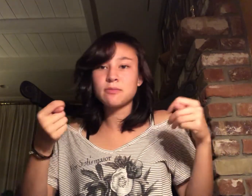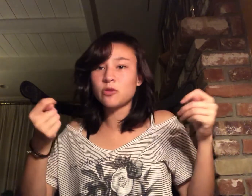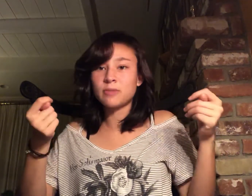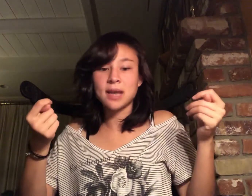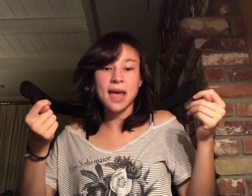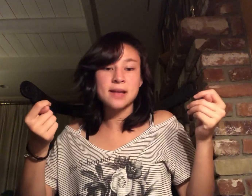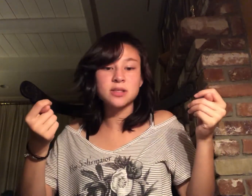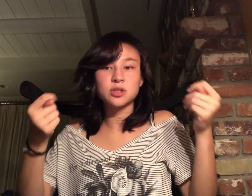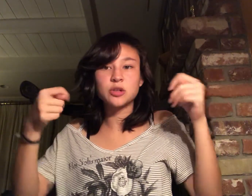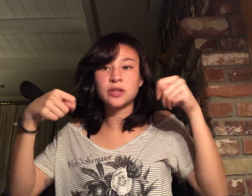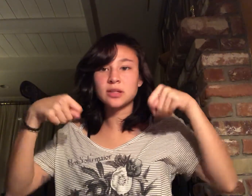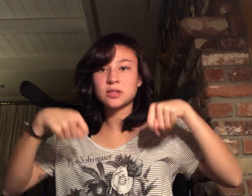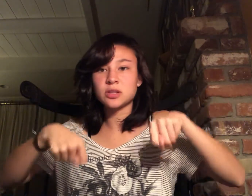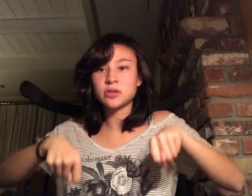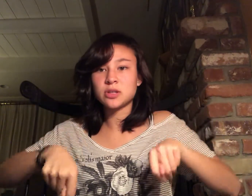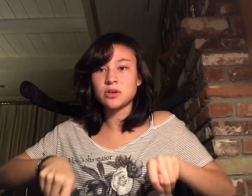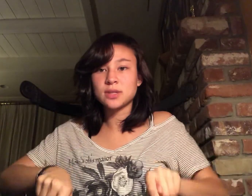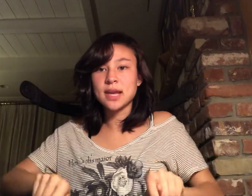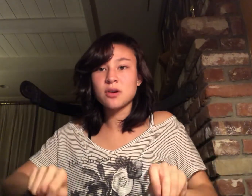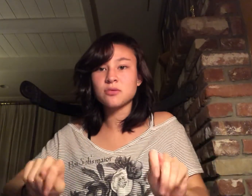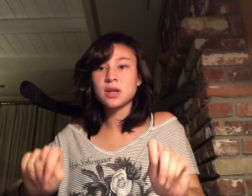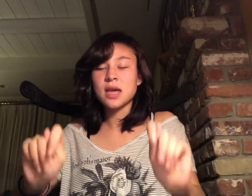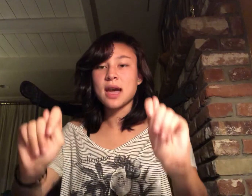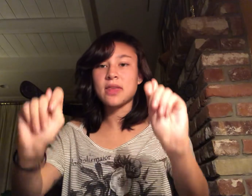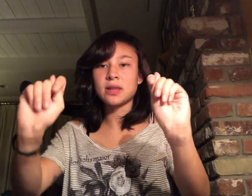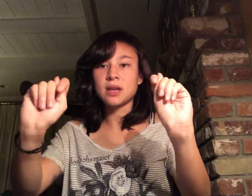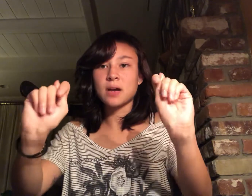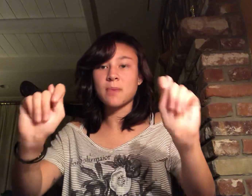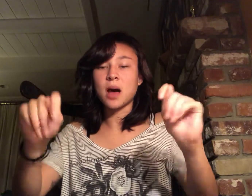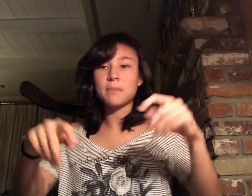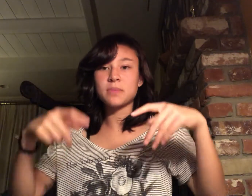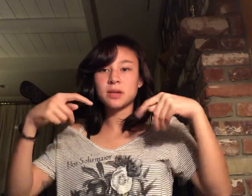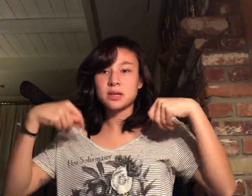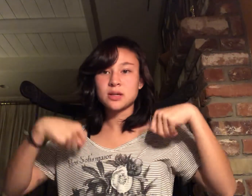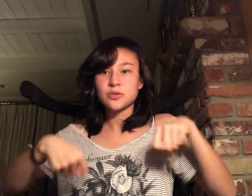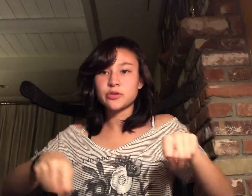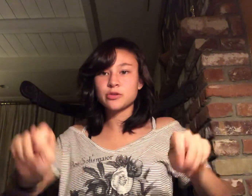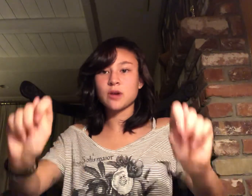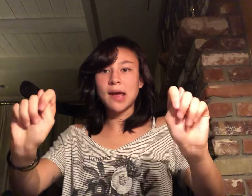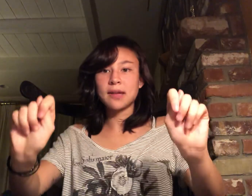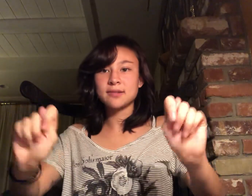movement as during. So you're going to go down and then come up. Try.